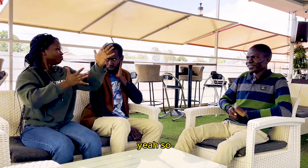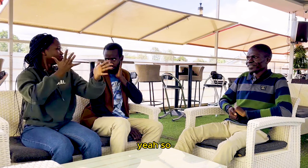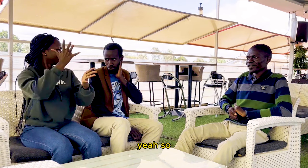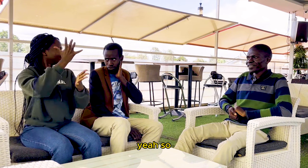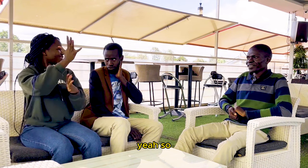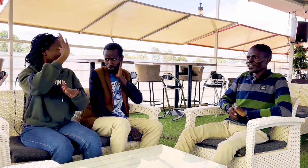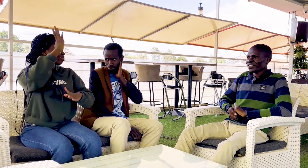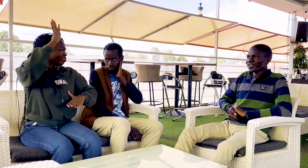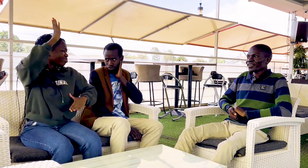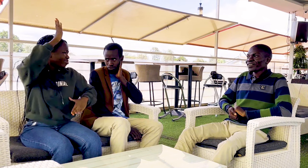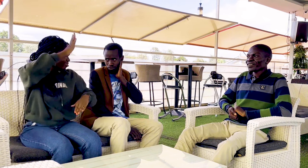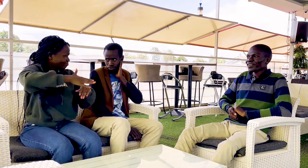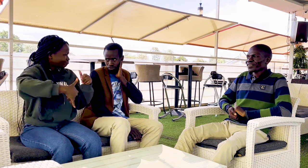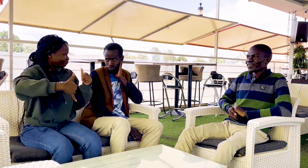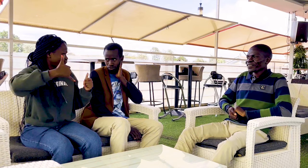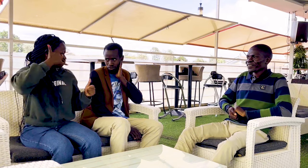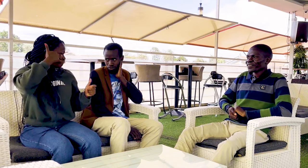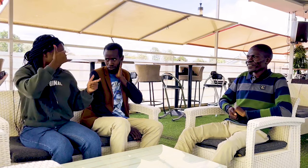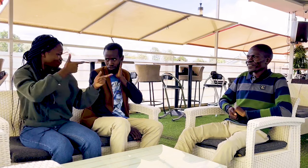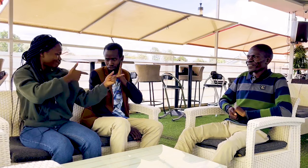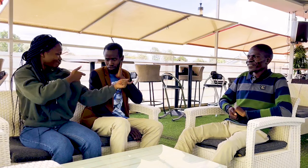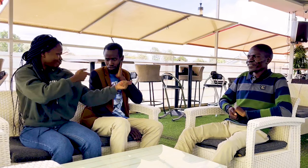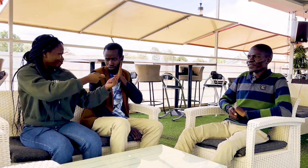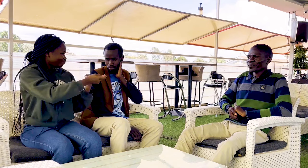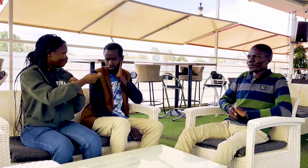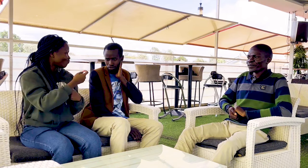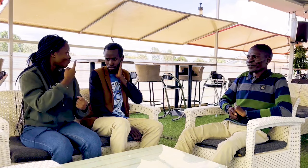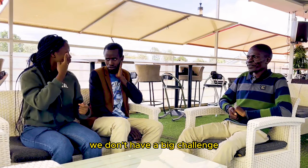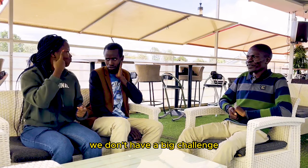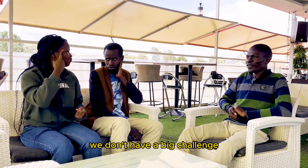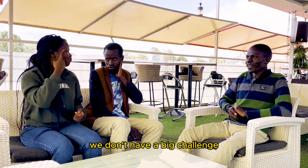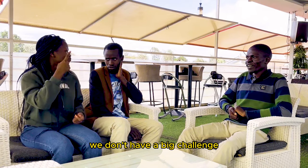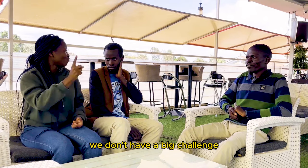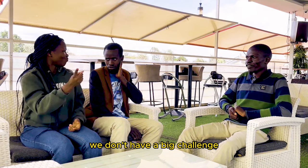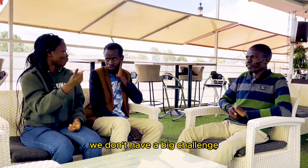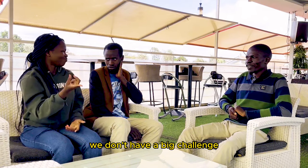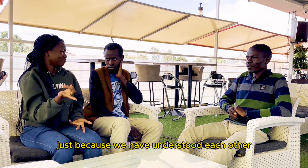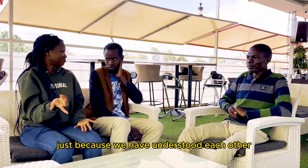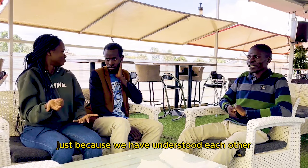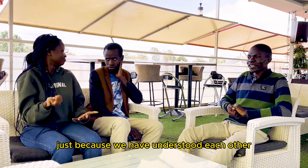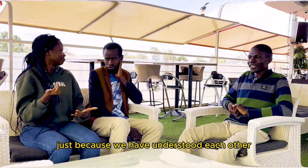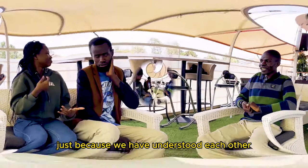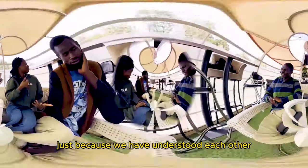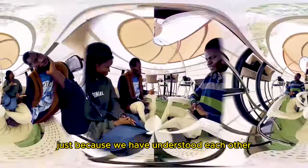we don't have a big challenges because we have understood each other.